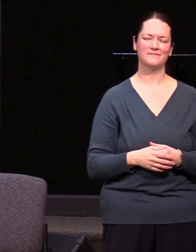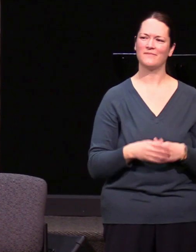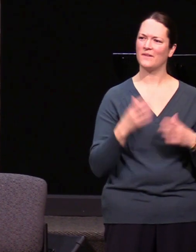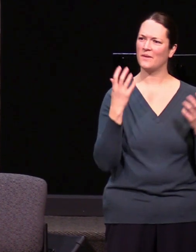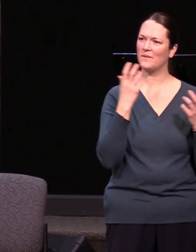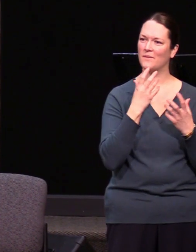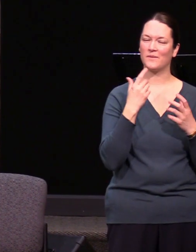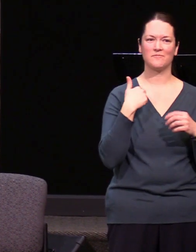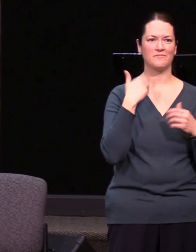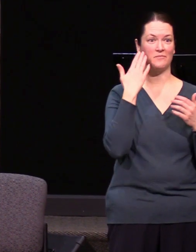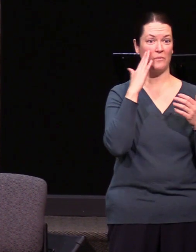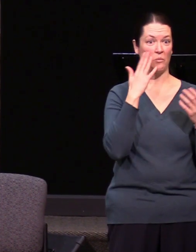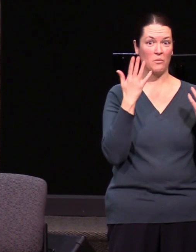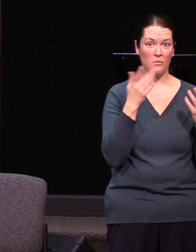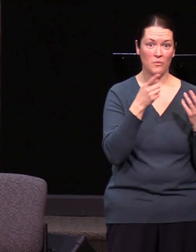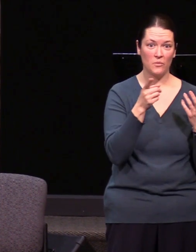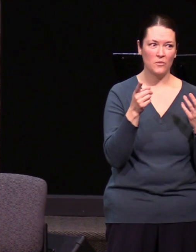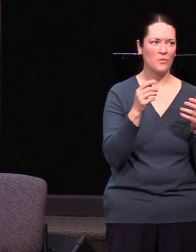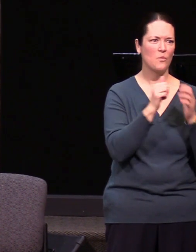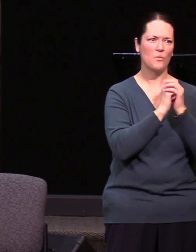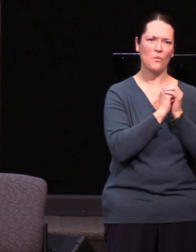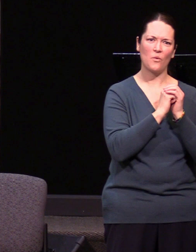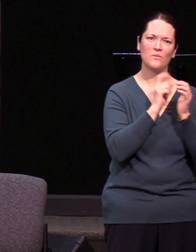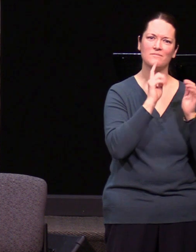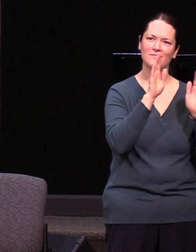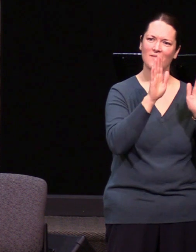man, I don't know about you guys. Worship was awesome this morning.